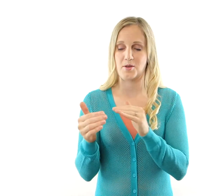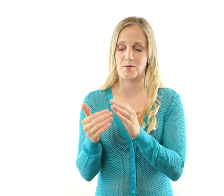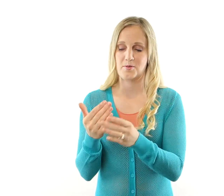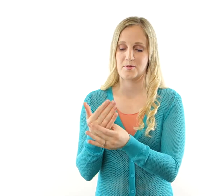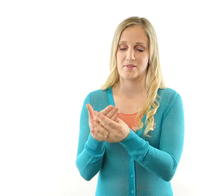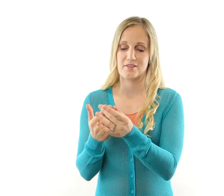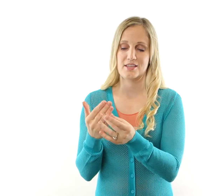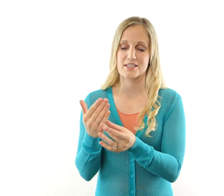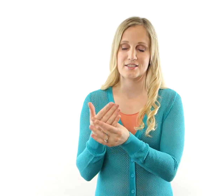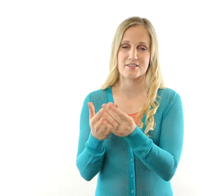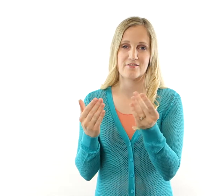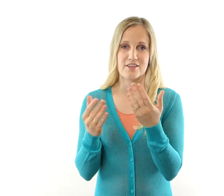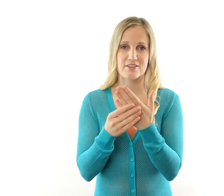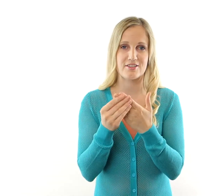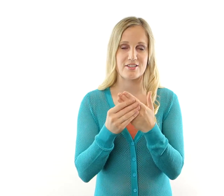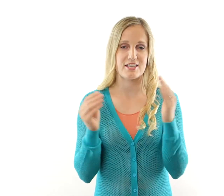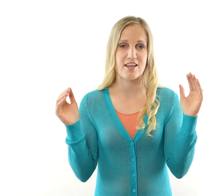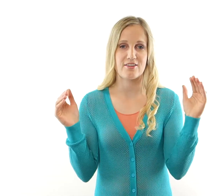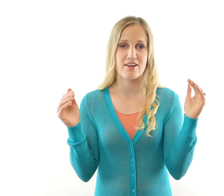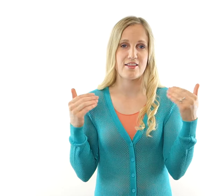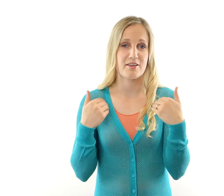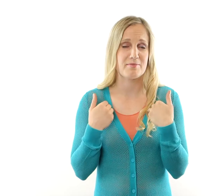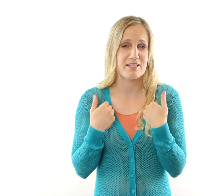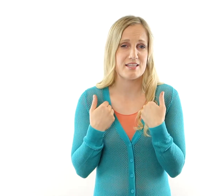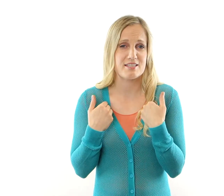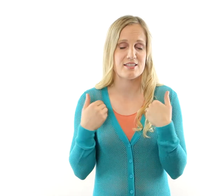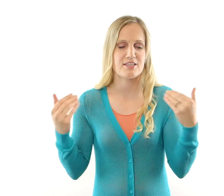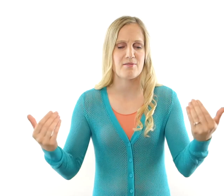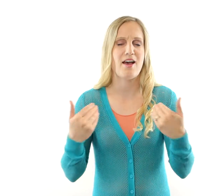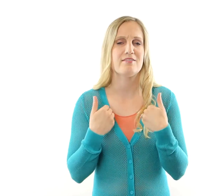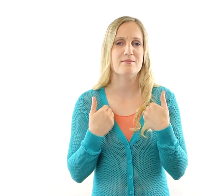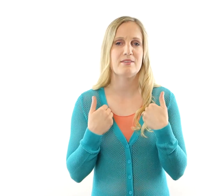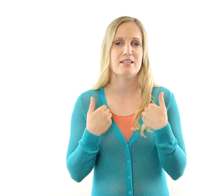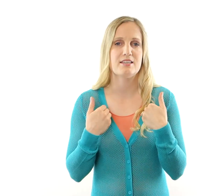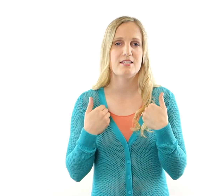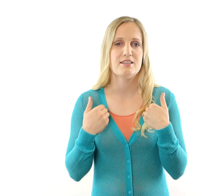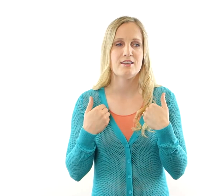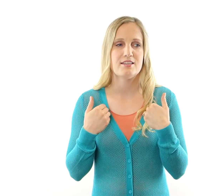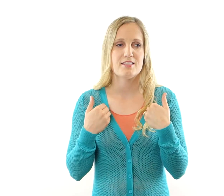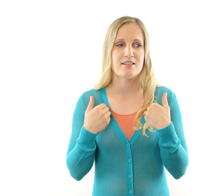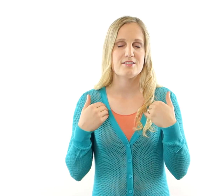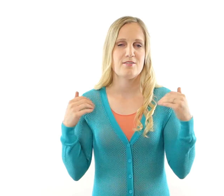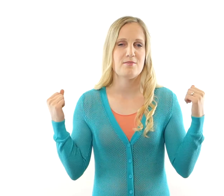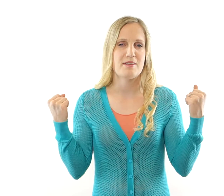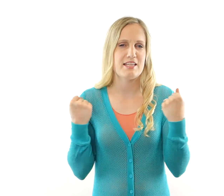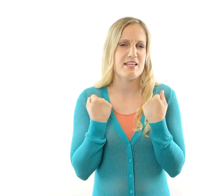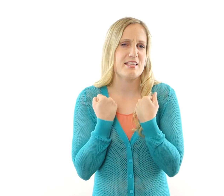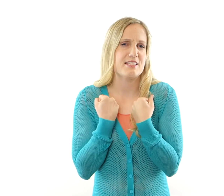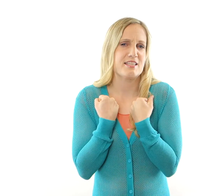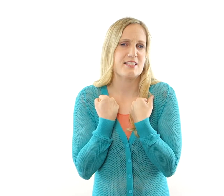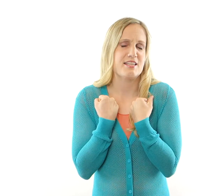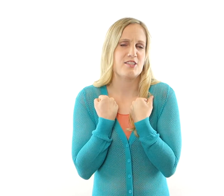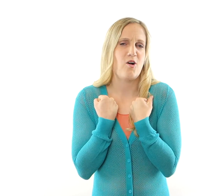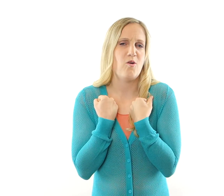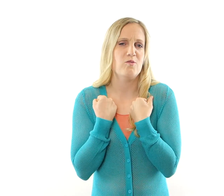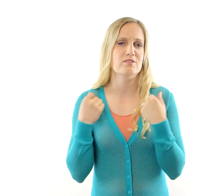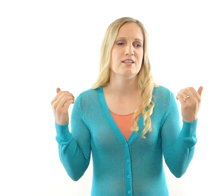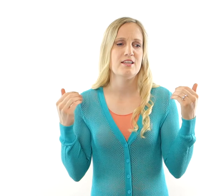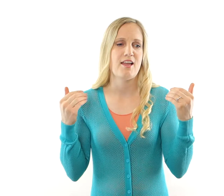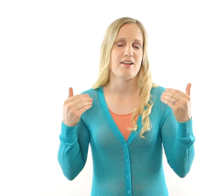So, these fingers are together and they come like this, like you have something. Don't make it like this because then it's cold. And if you're